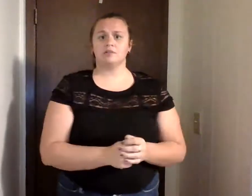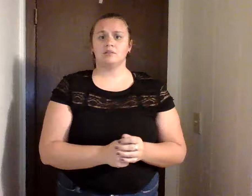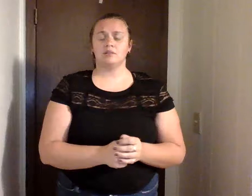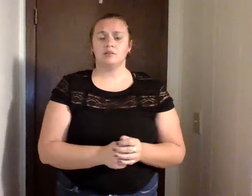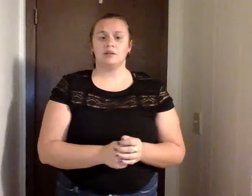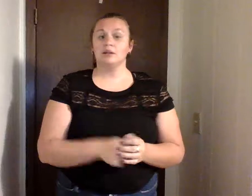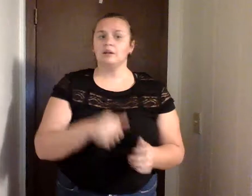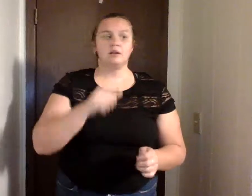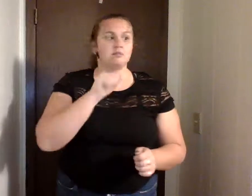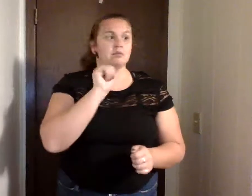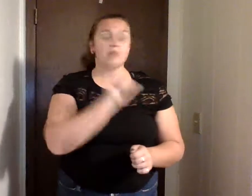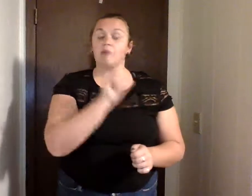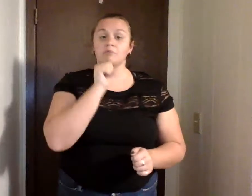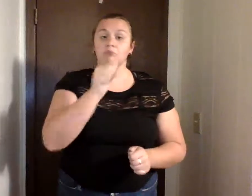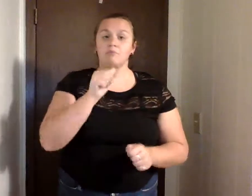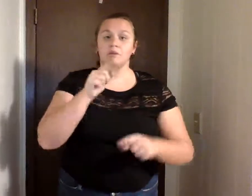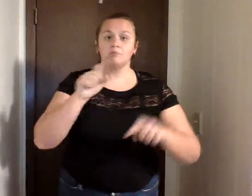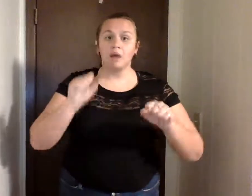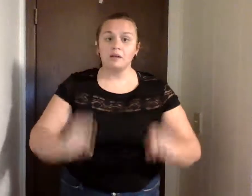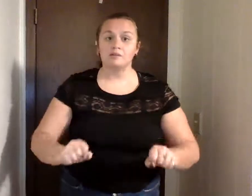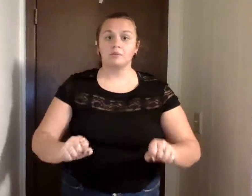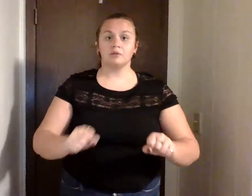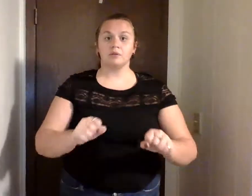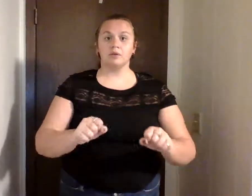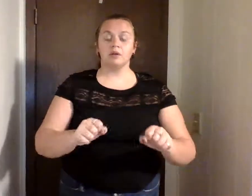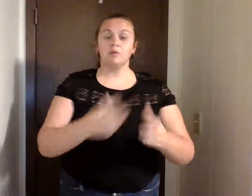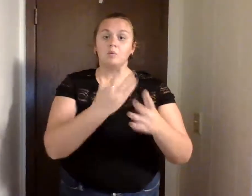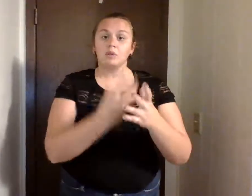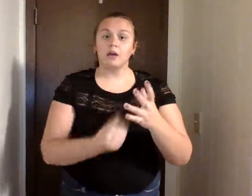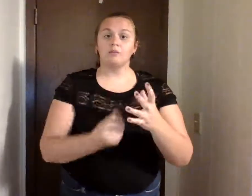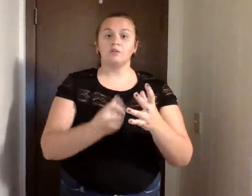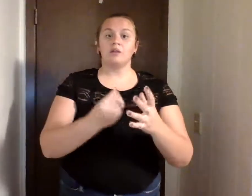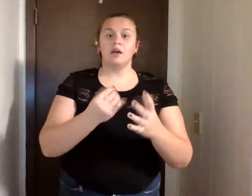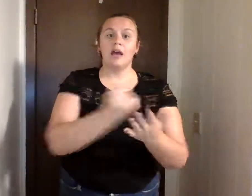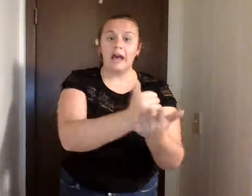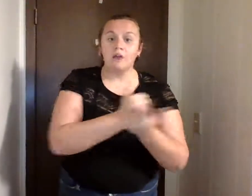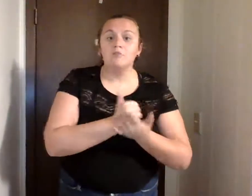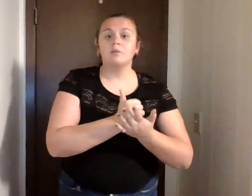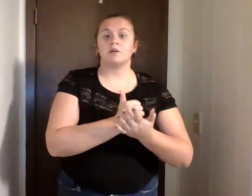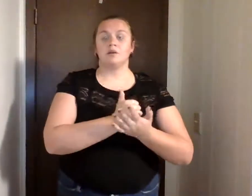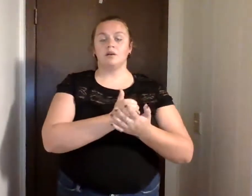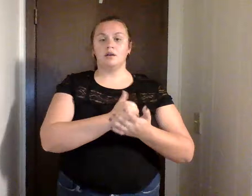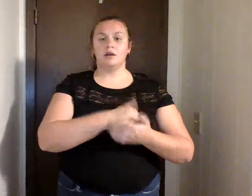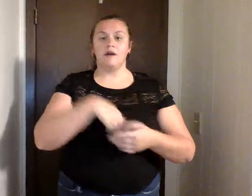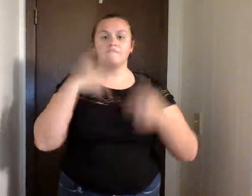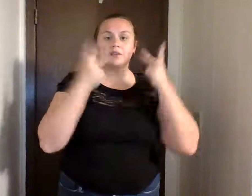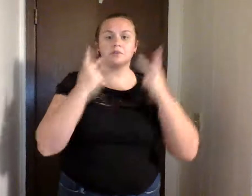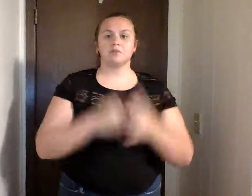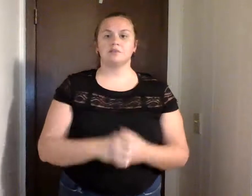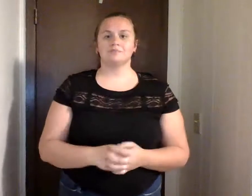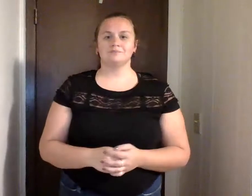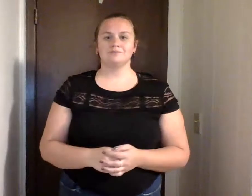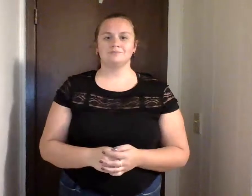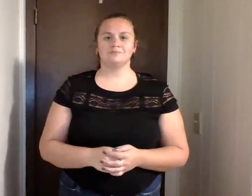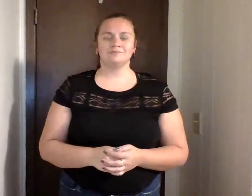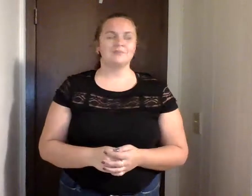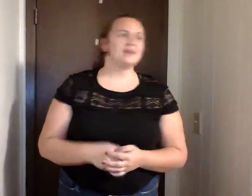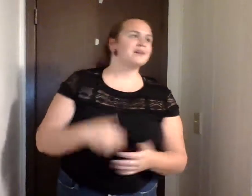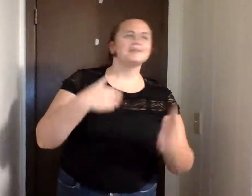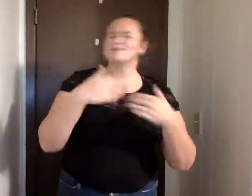no student of anatomy could do without the help of visuals. Because at the end of the day, whether you